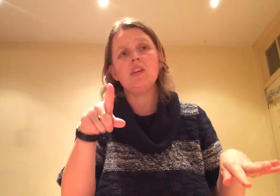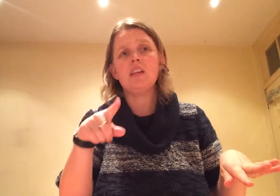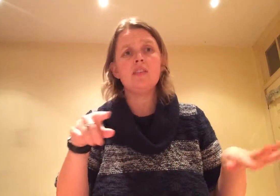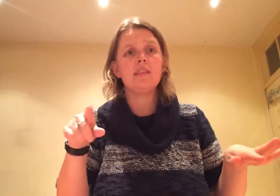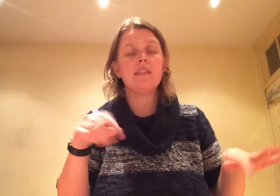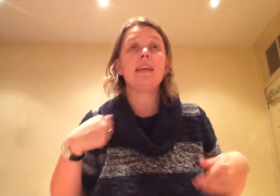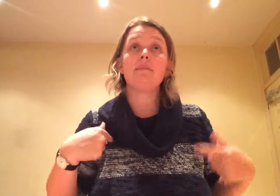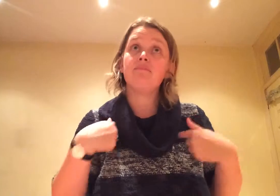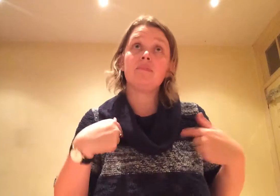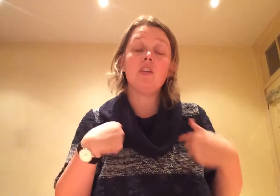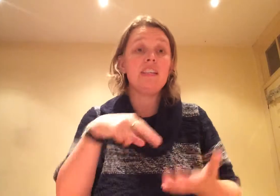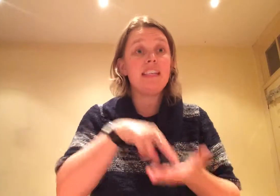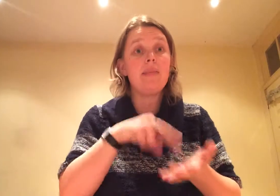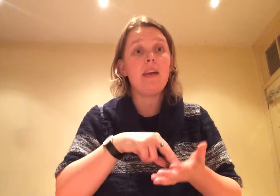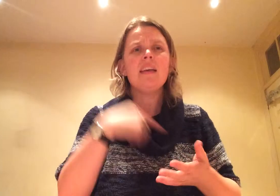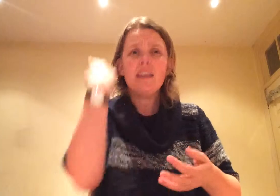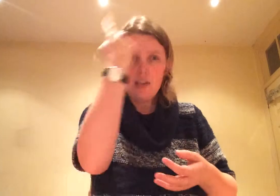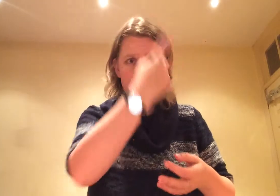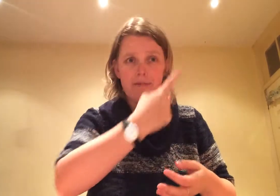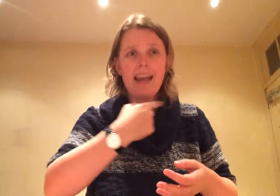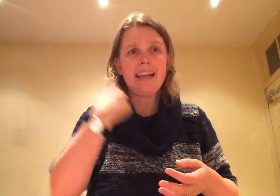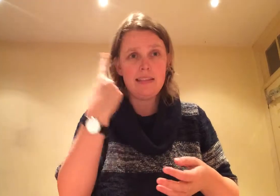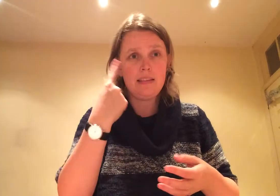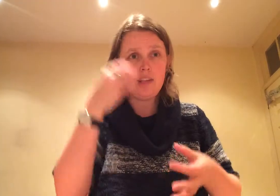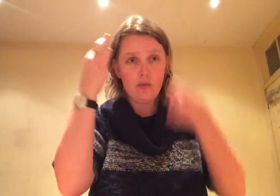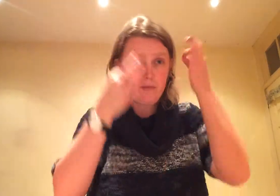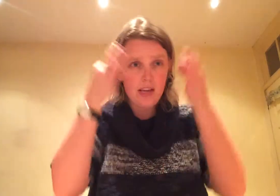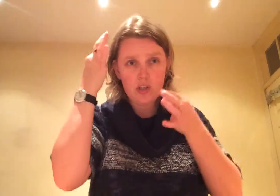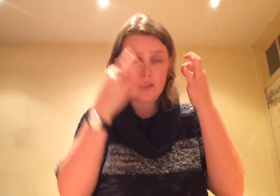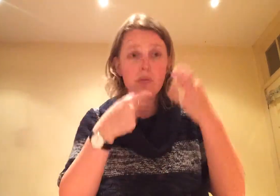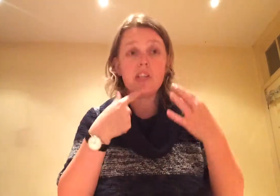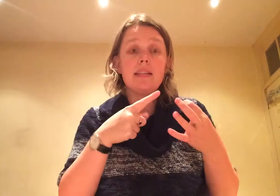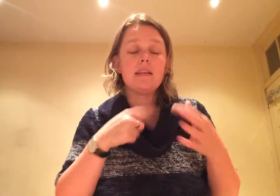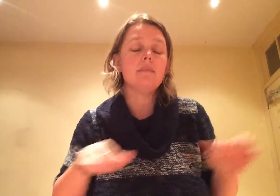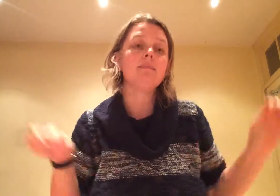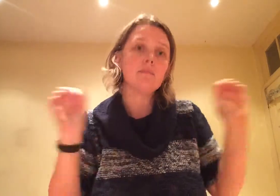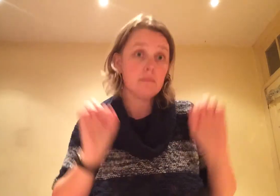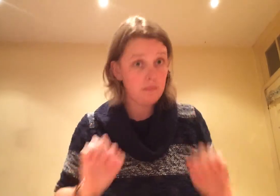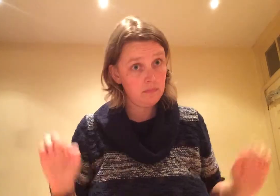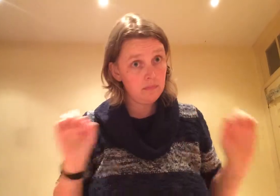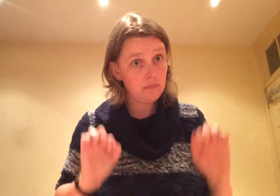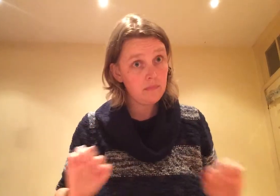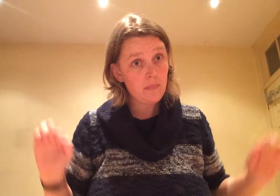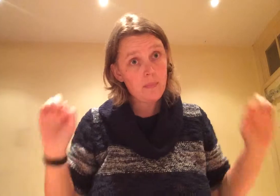can just say, you can stand there, and your facial expression says it.